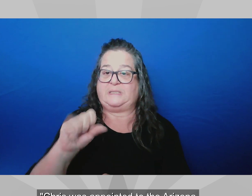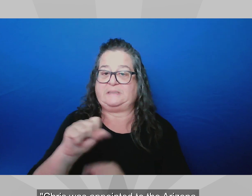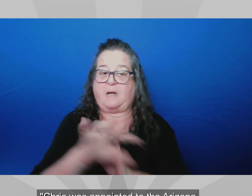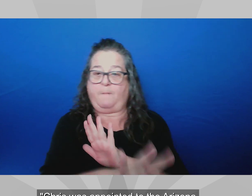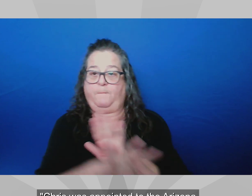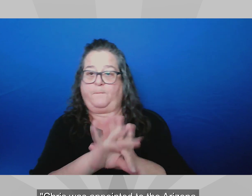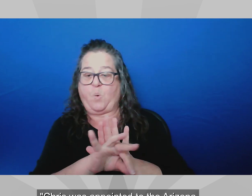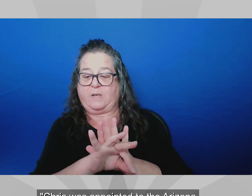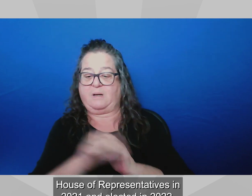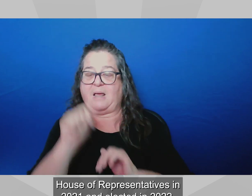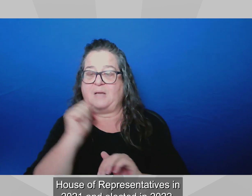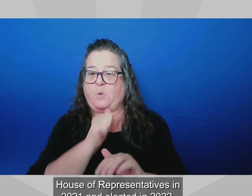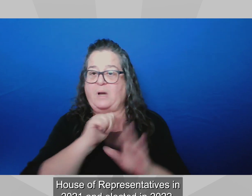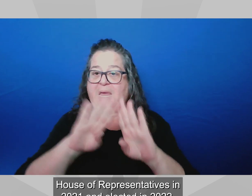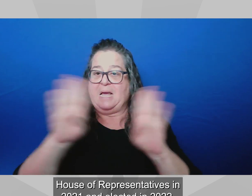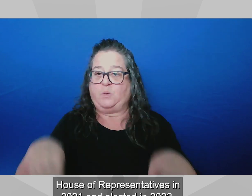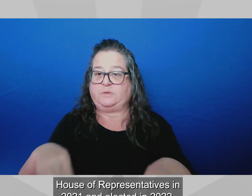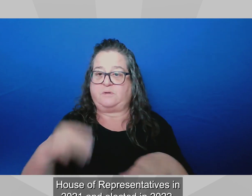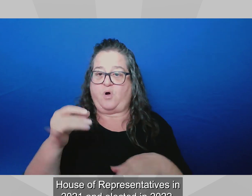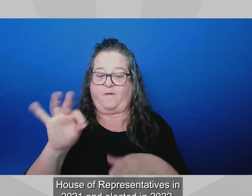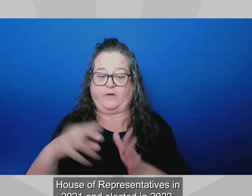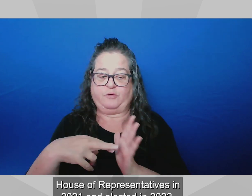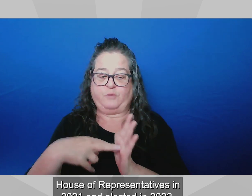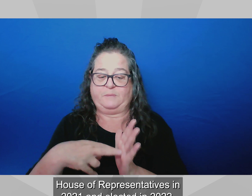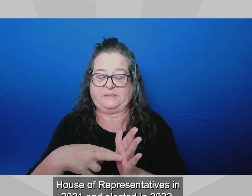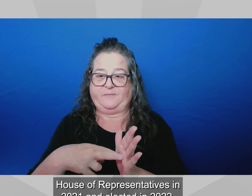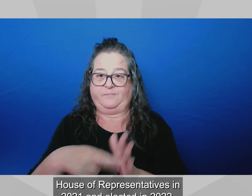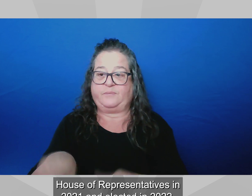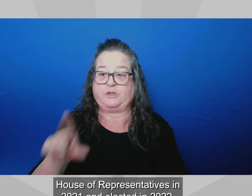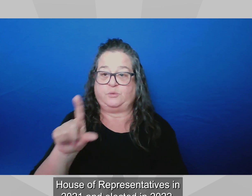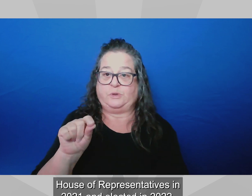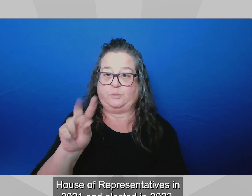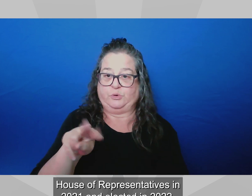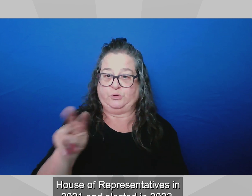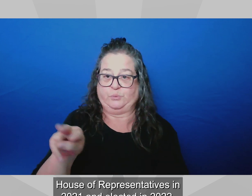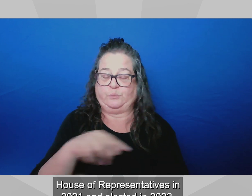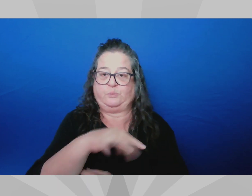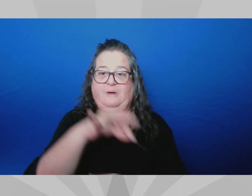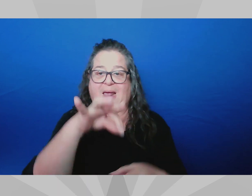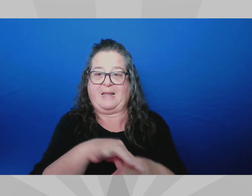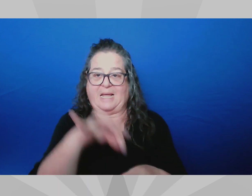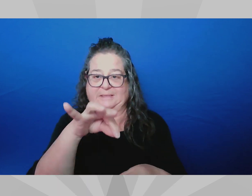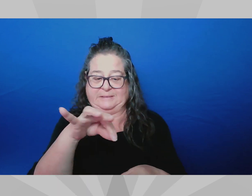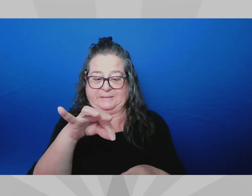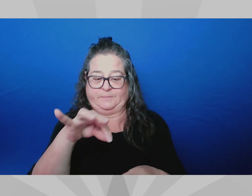Chris was appointed to the Arizona House of Representatives in 2021 and elected in